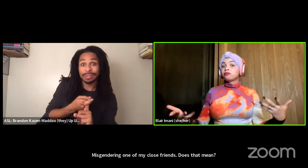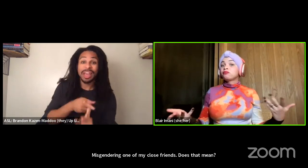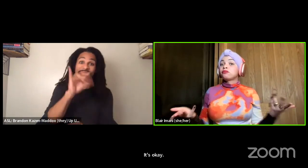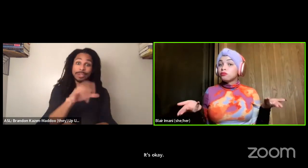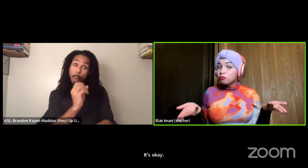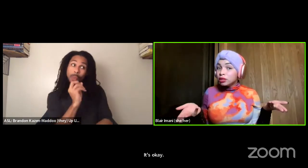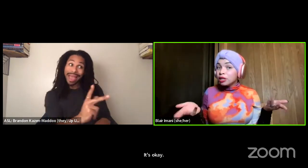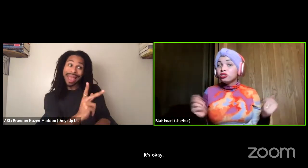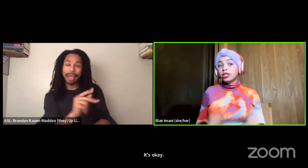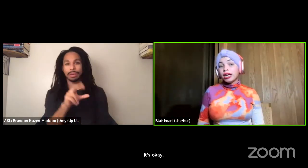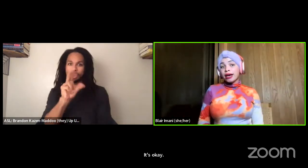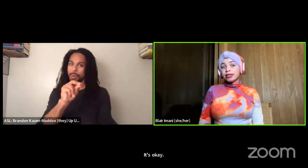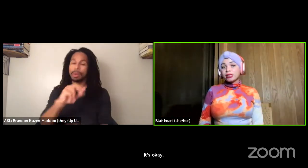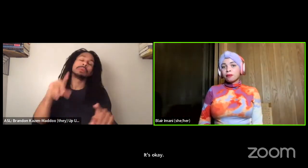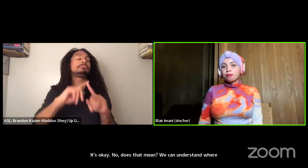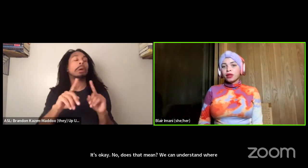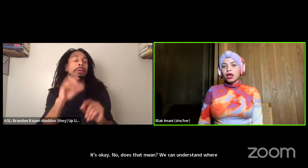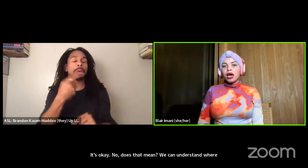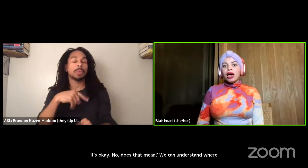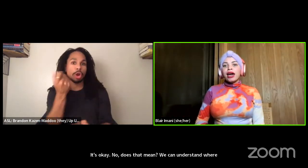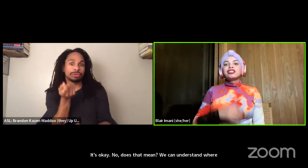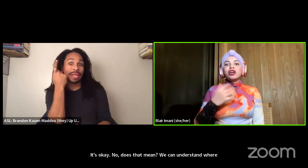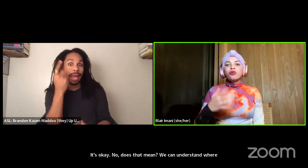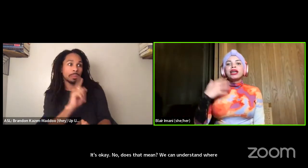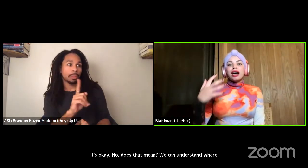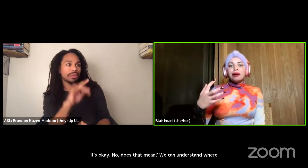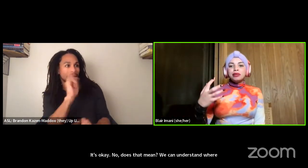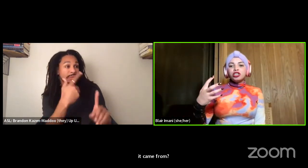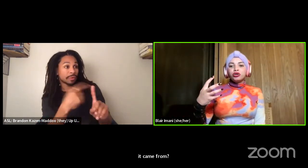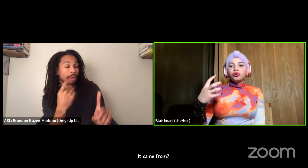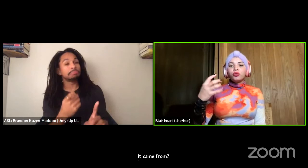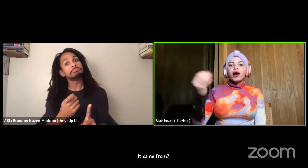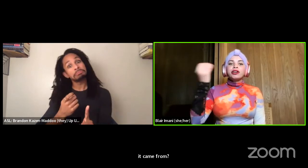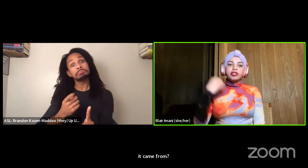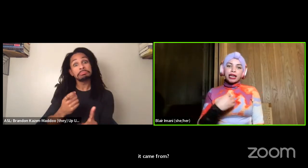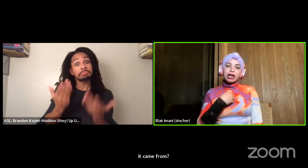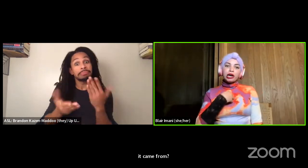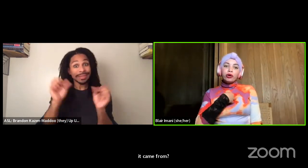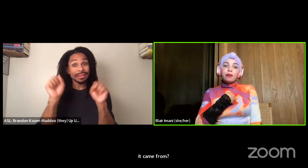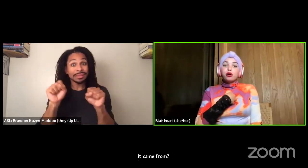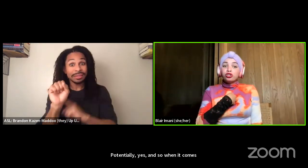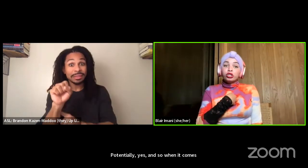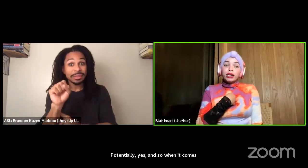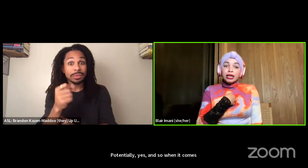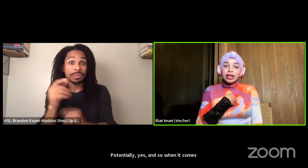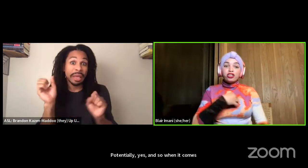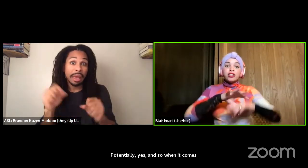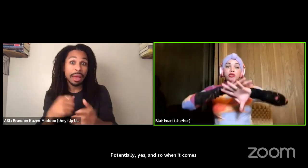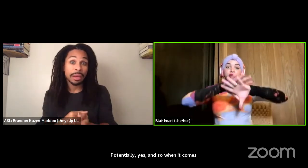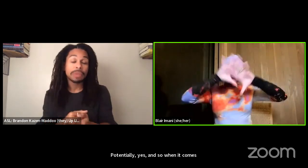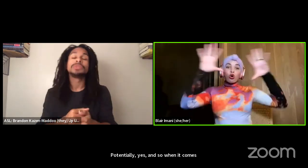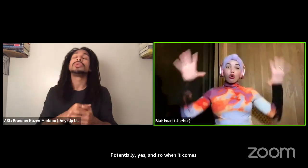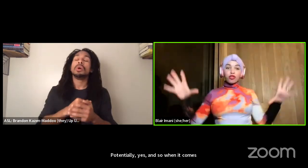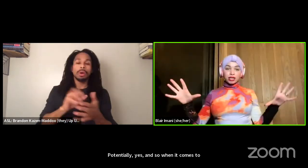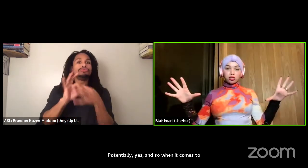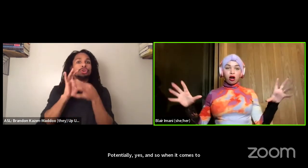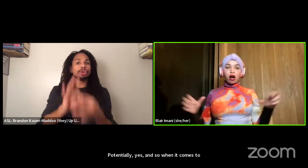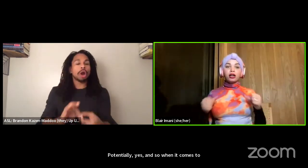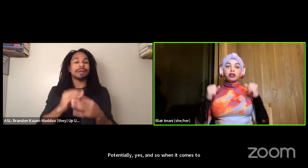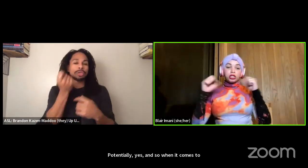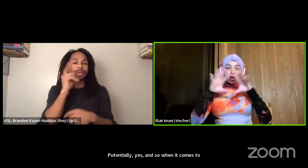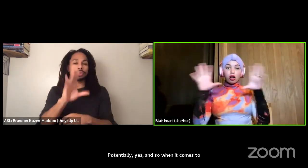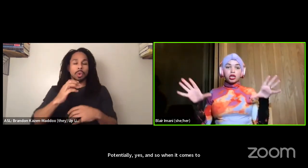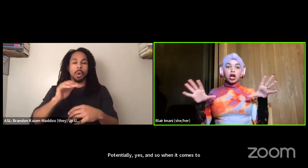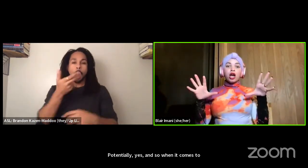from? Potentially, yes. And so when it comes to understanding our own emotional regulation, that's what this whole thing